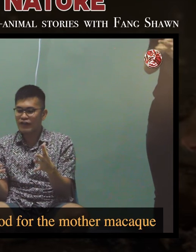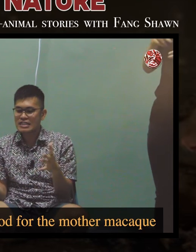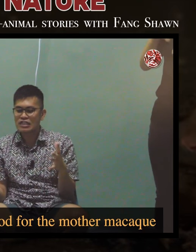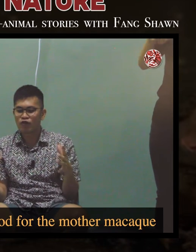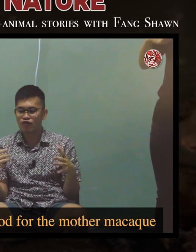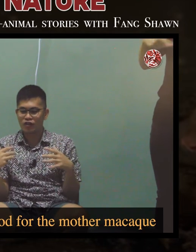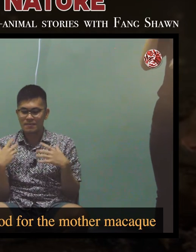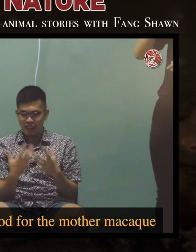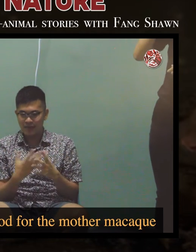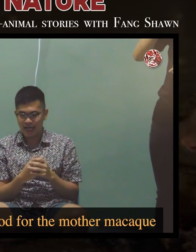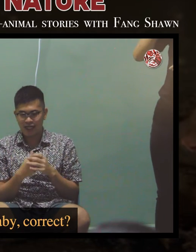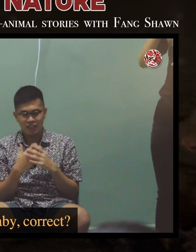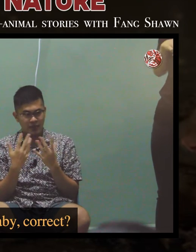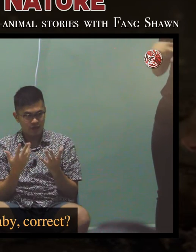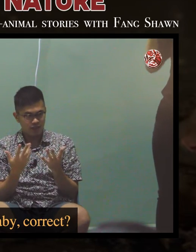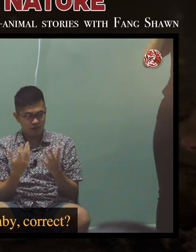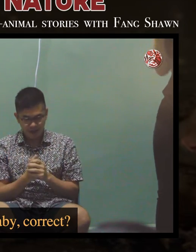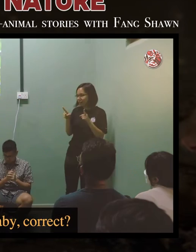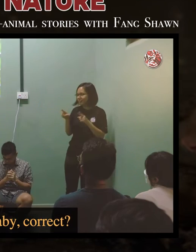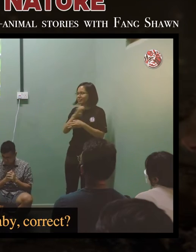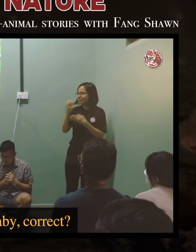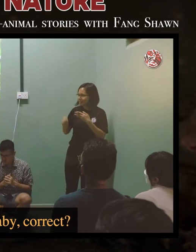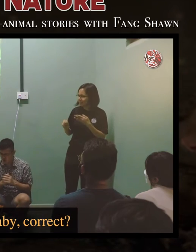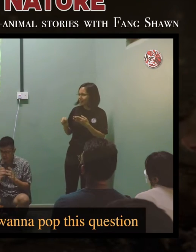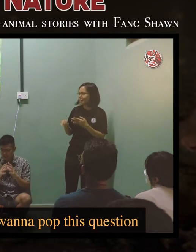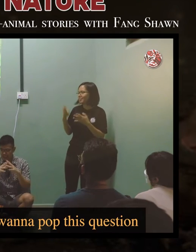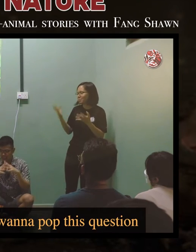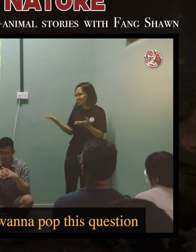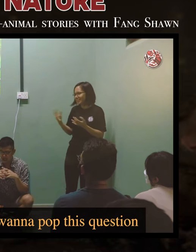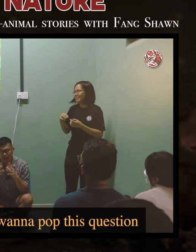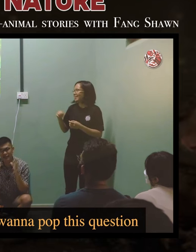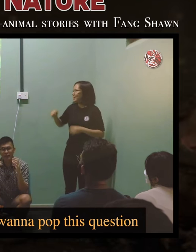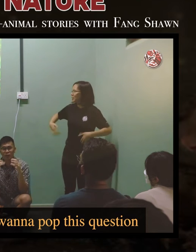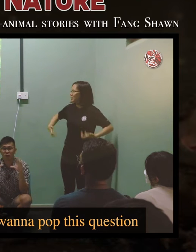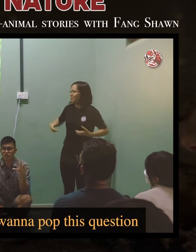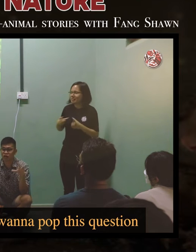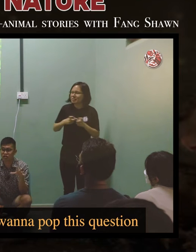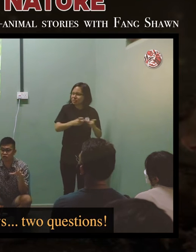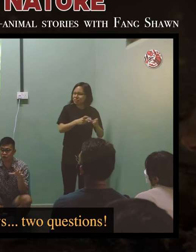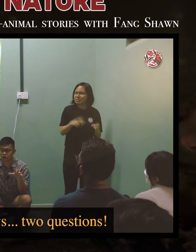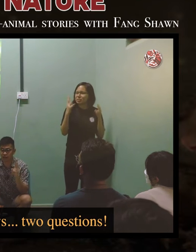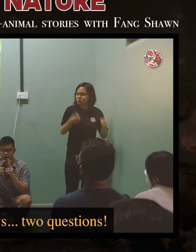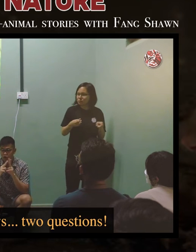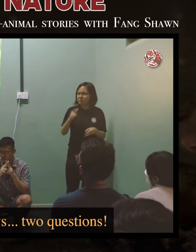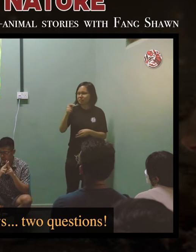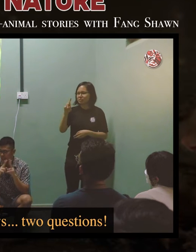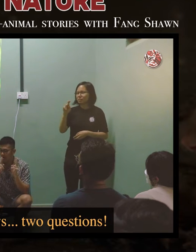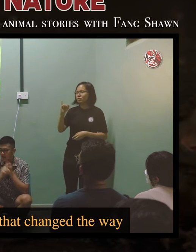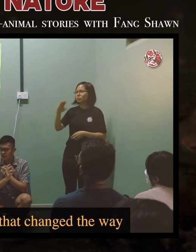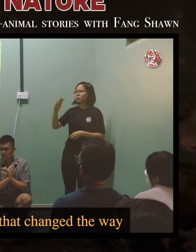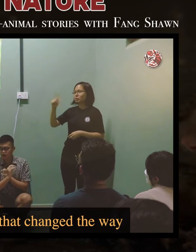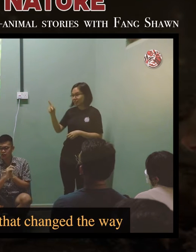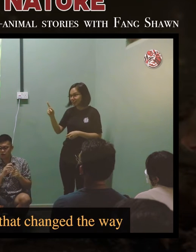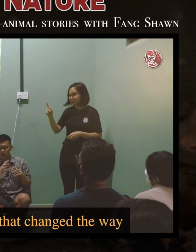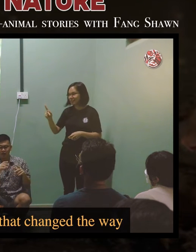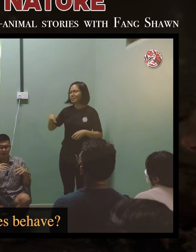it's still very easy food for the mother macaque and her baby, correct? So like I think maybe I'll pop this question to all of you guys, two questions. How